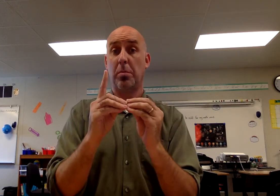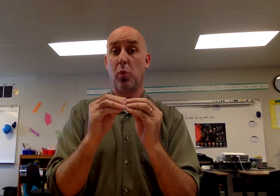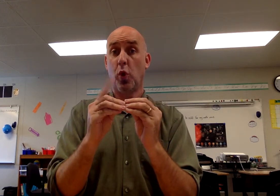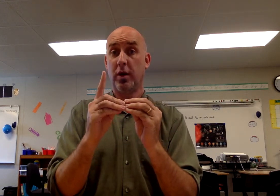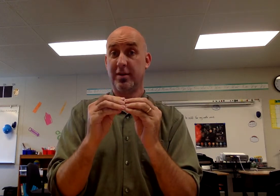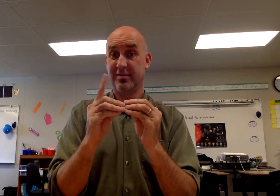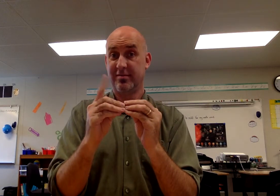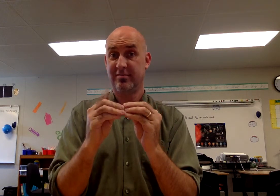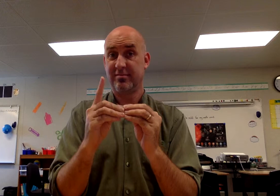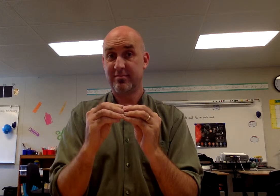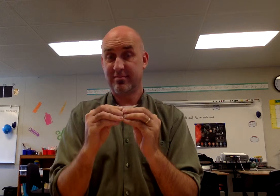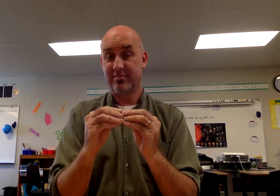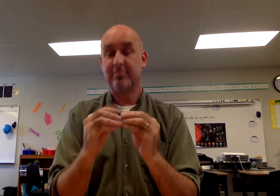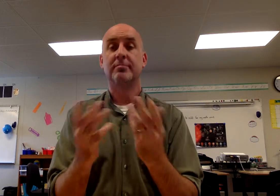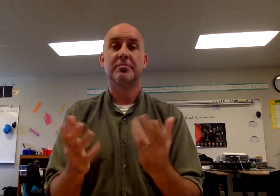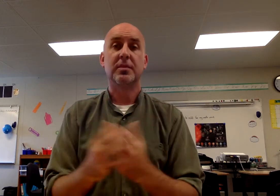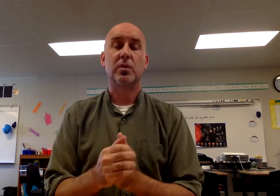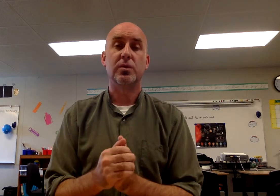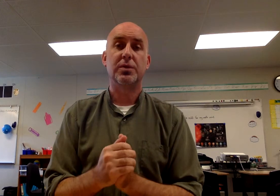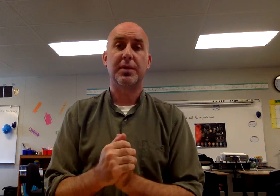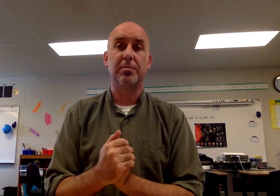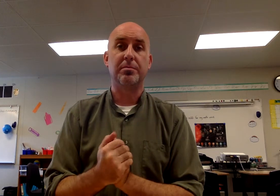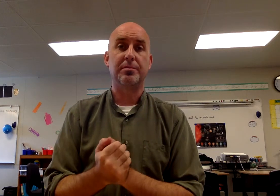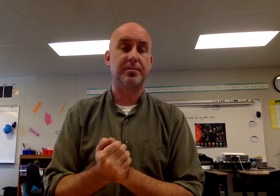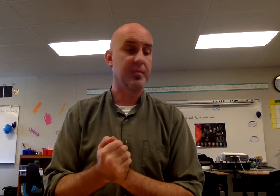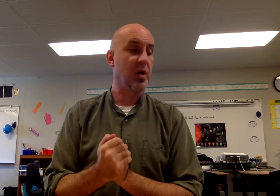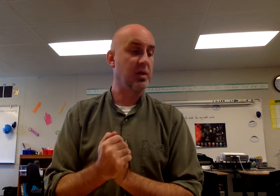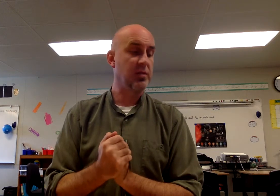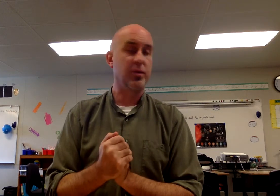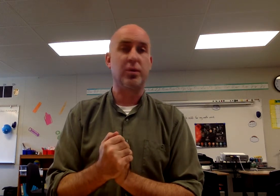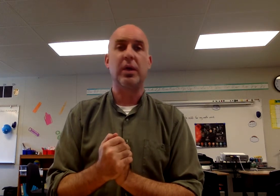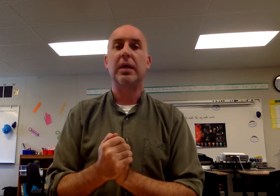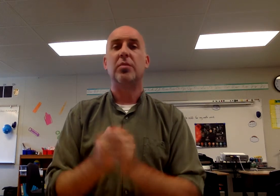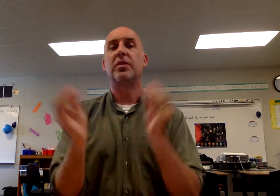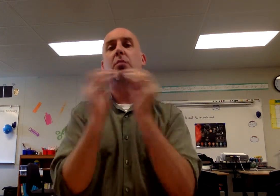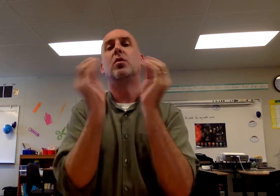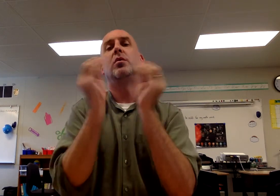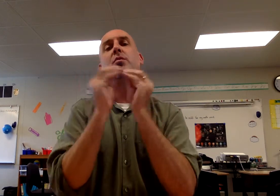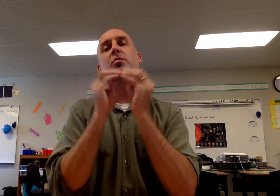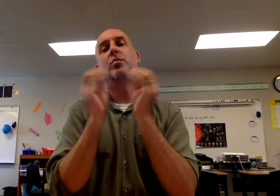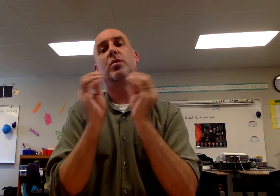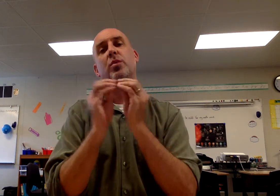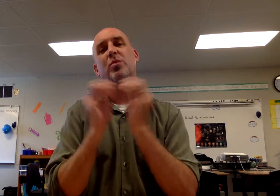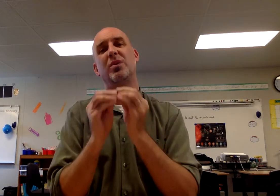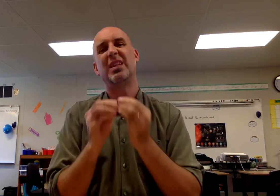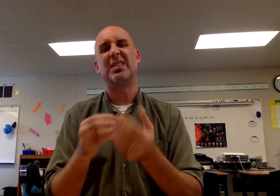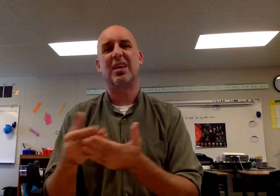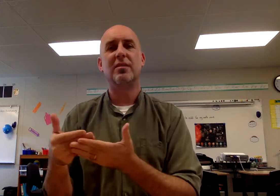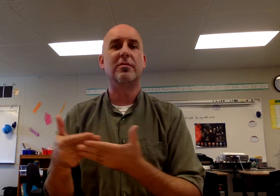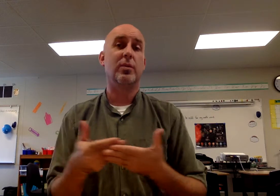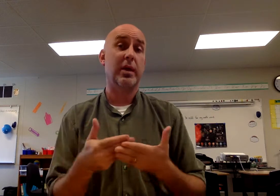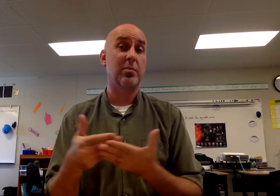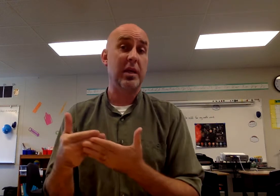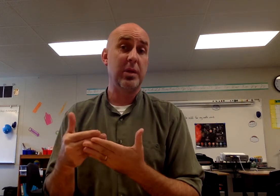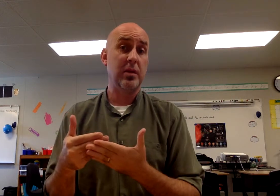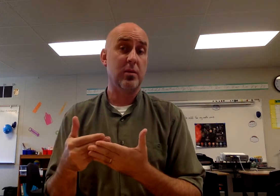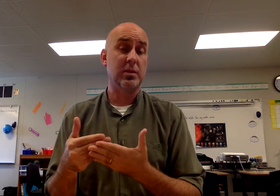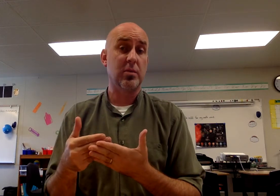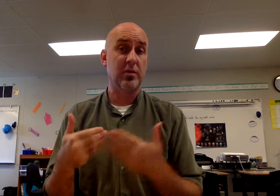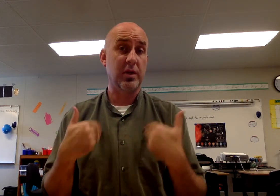more. So those are some thoughts for you. But if they go more, that's kind of the way a baby or someone very young